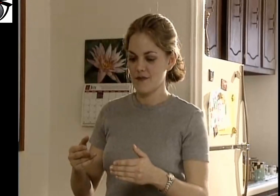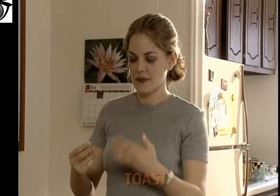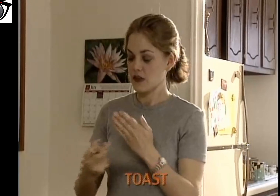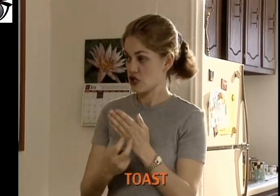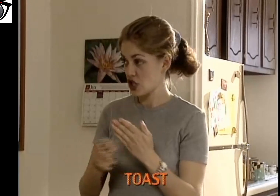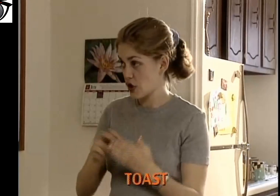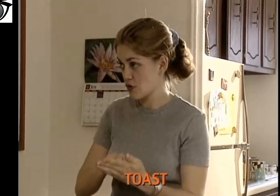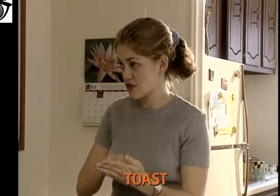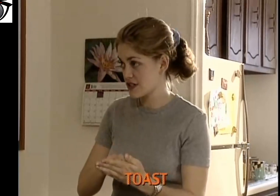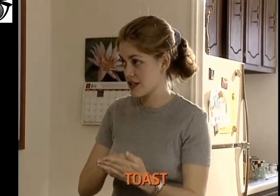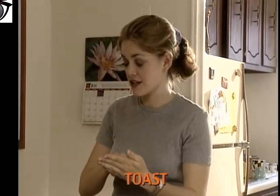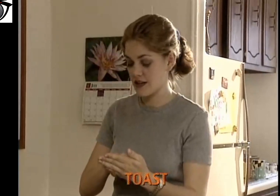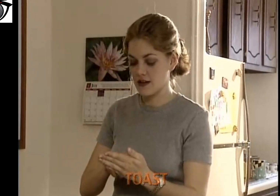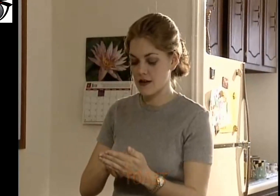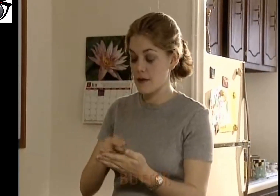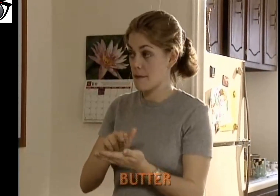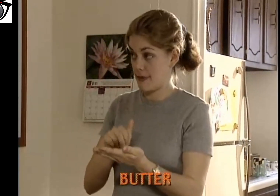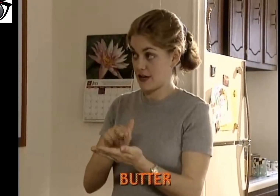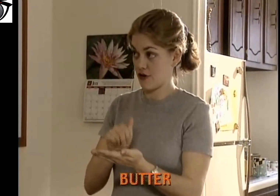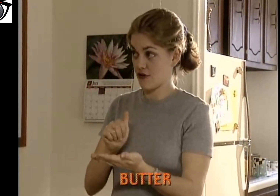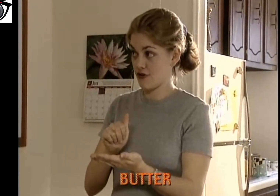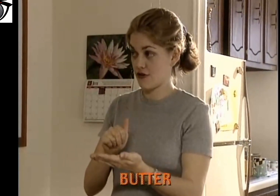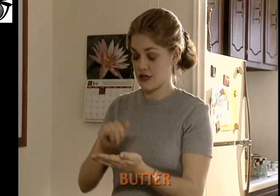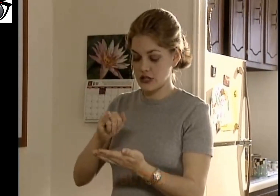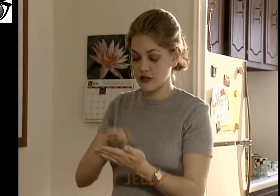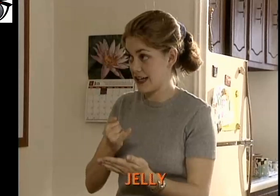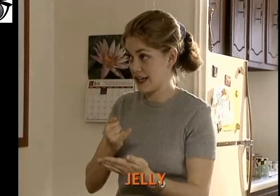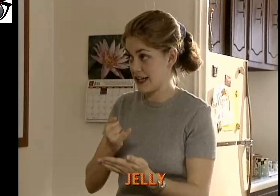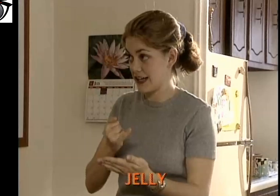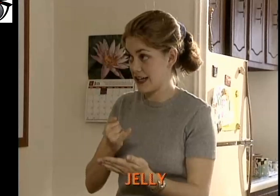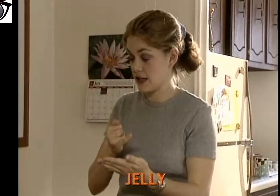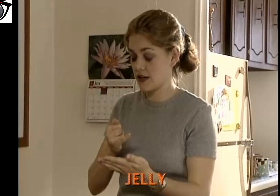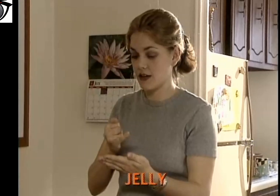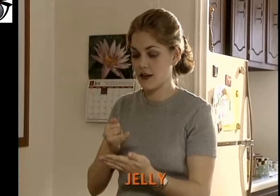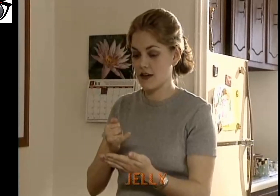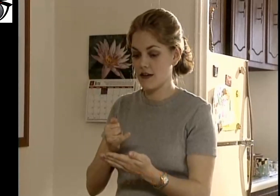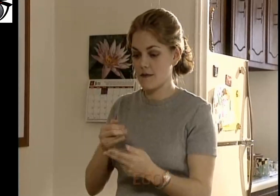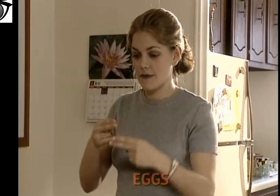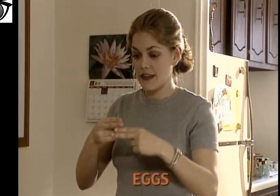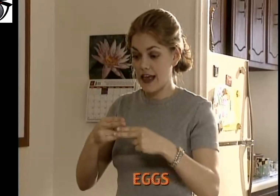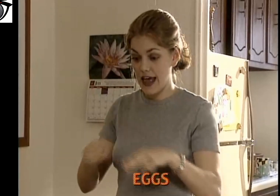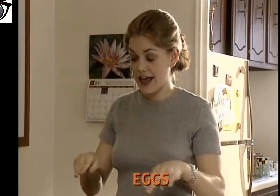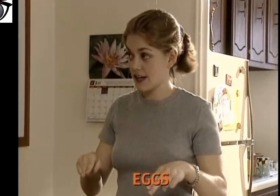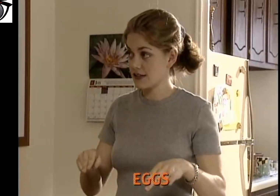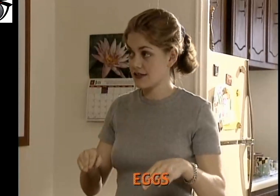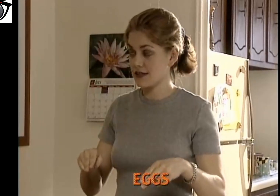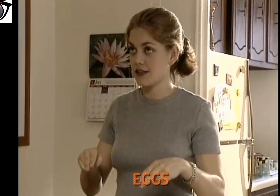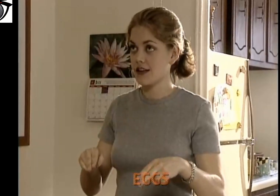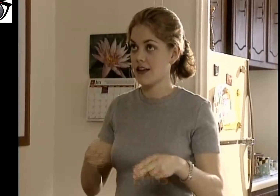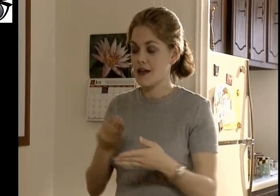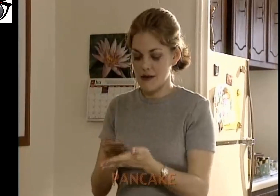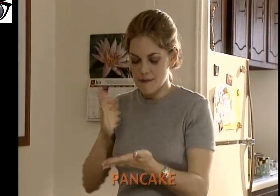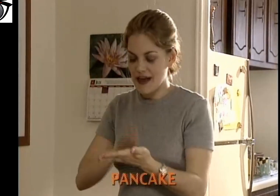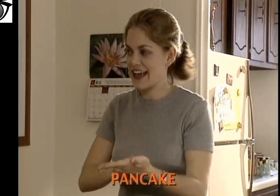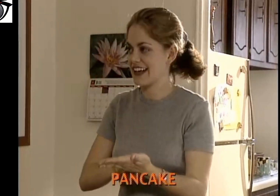Okay. Toast, butter, jelly,